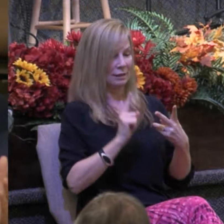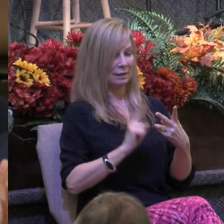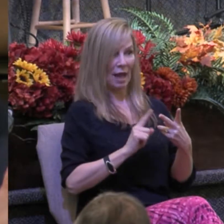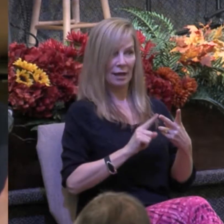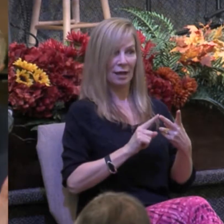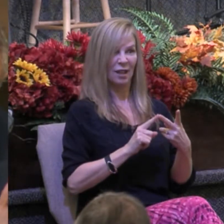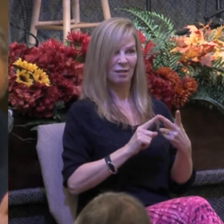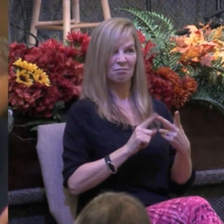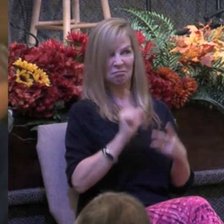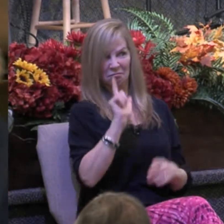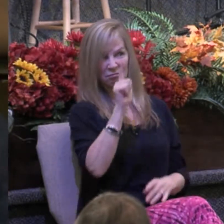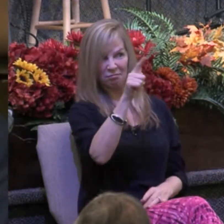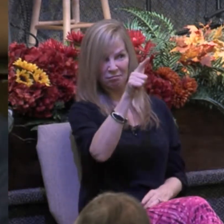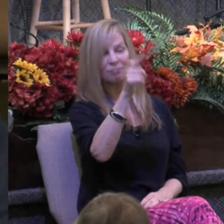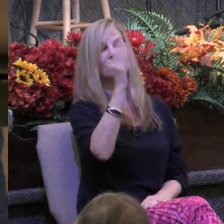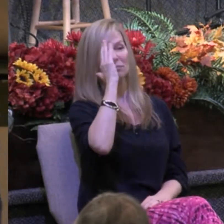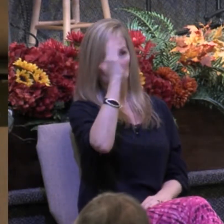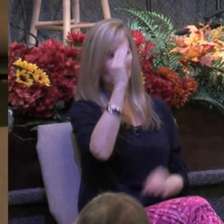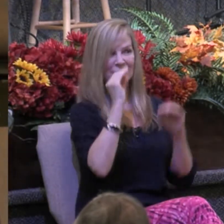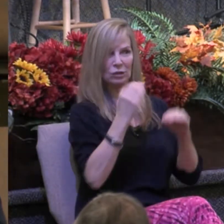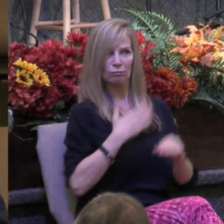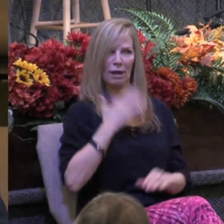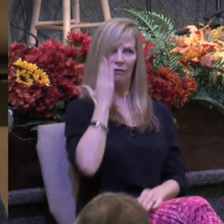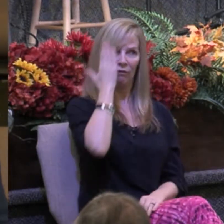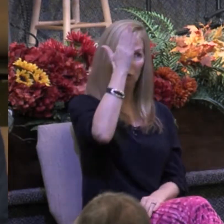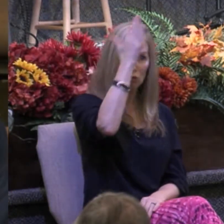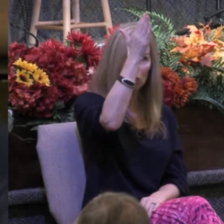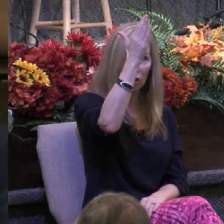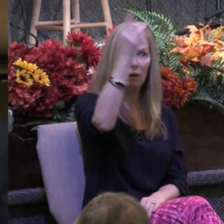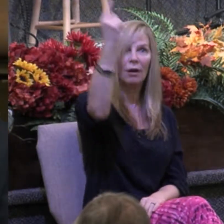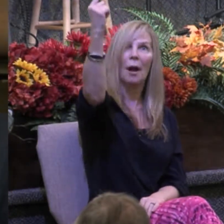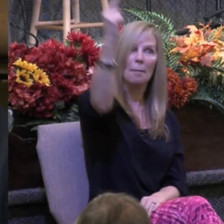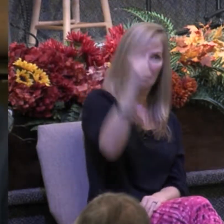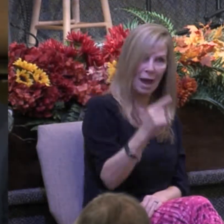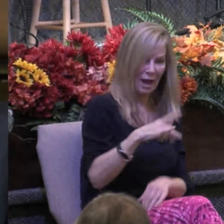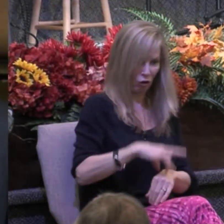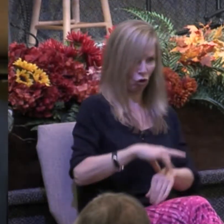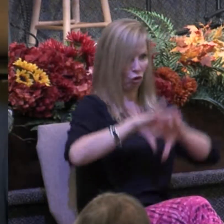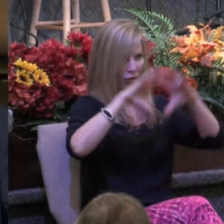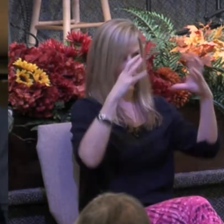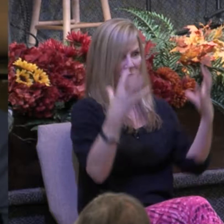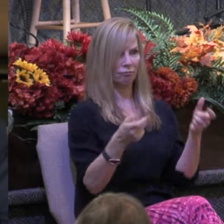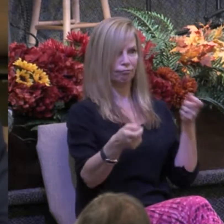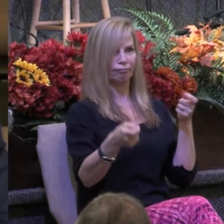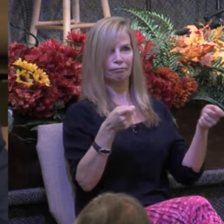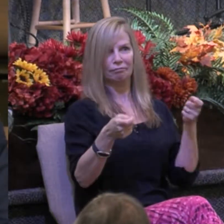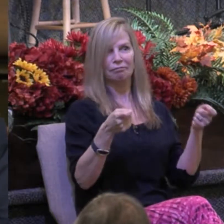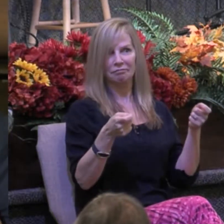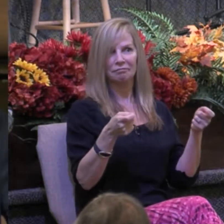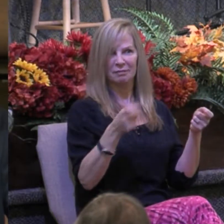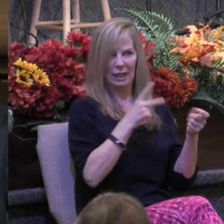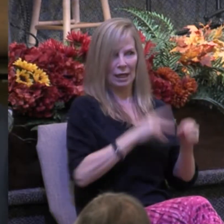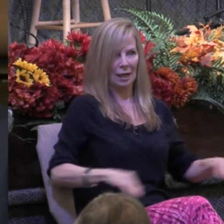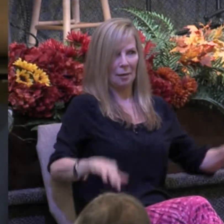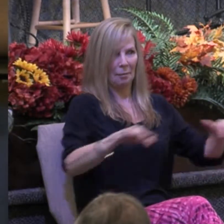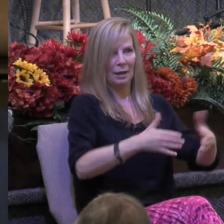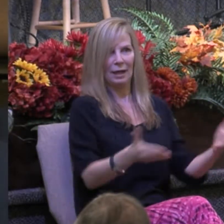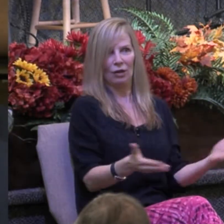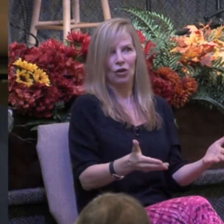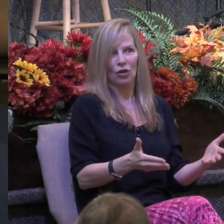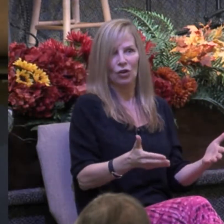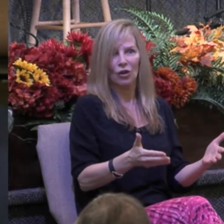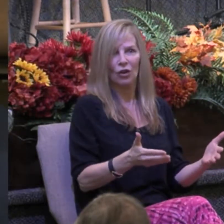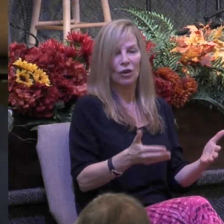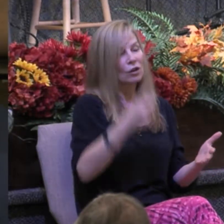he would be teaching them about his future earthly millennial kingdom. And his purpose in doing this was to help